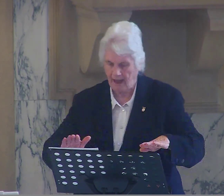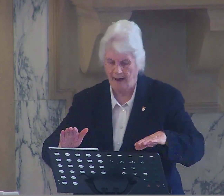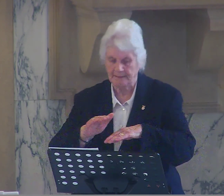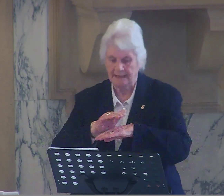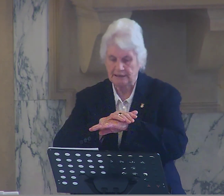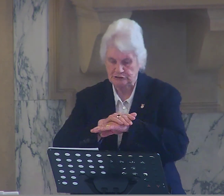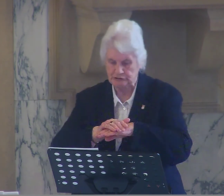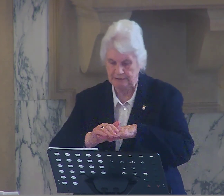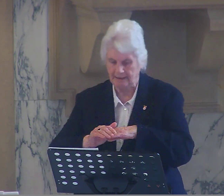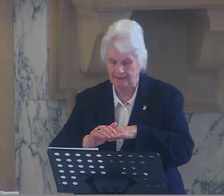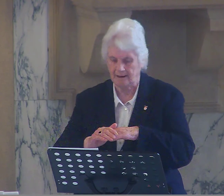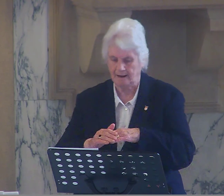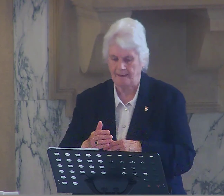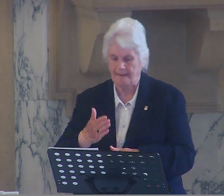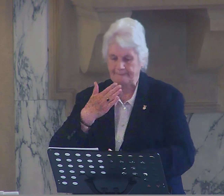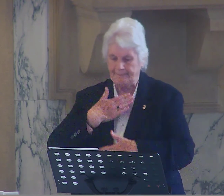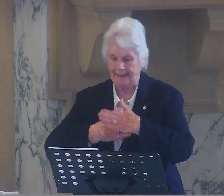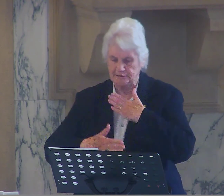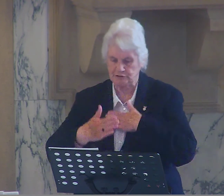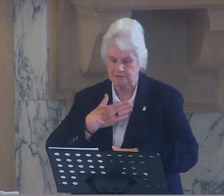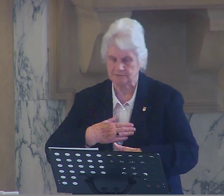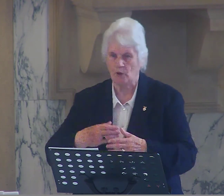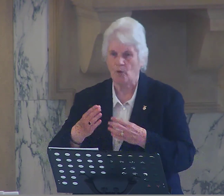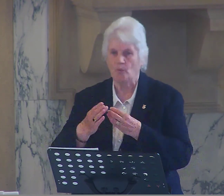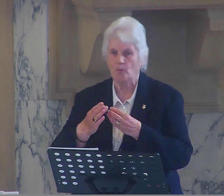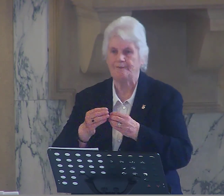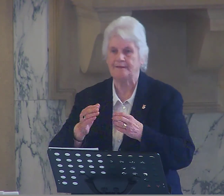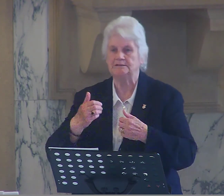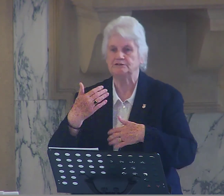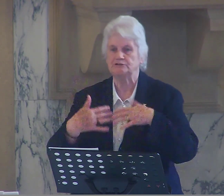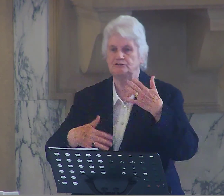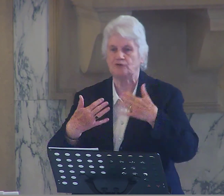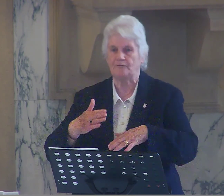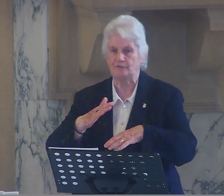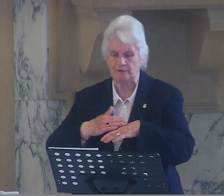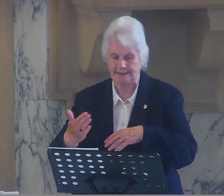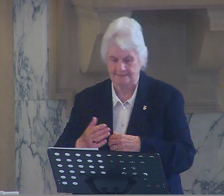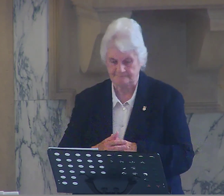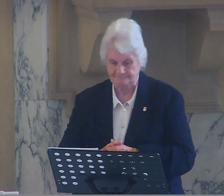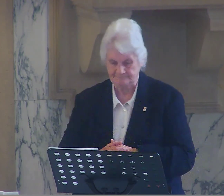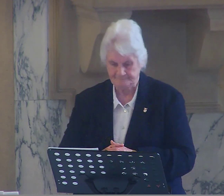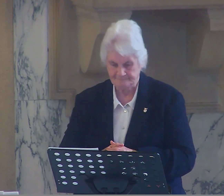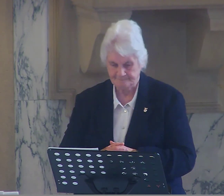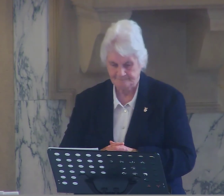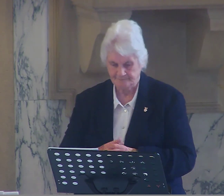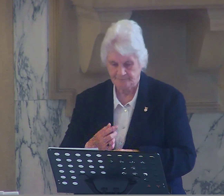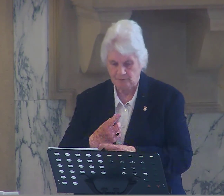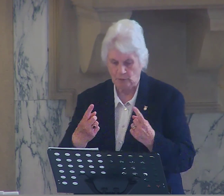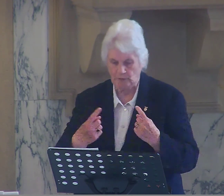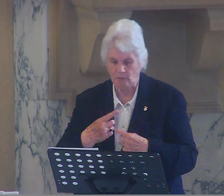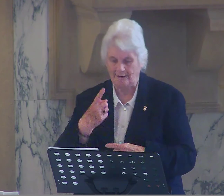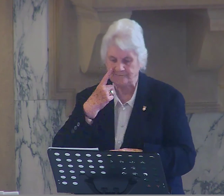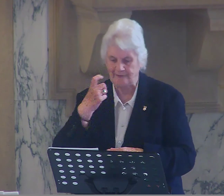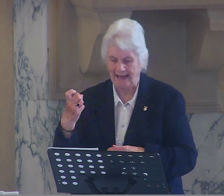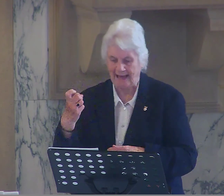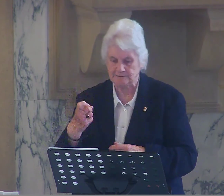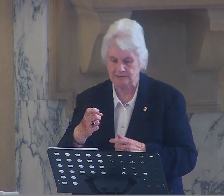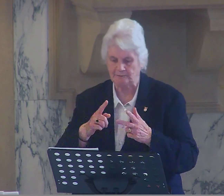We will find out if they are calm, gentle, and endure